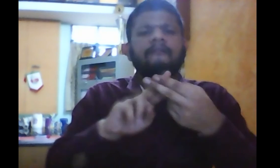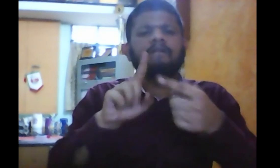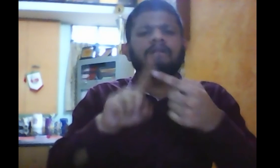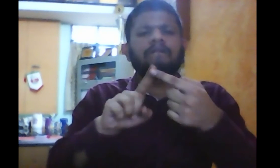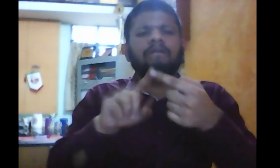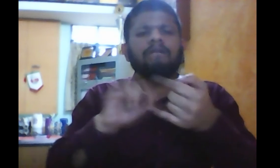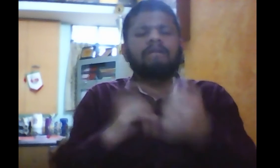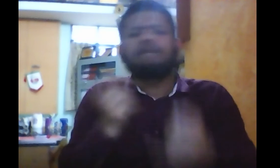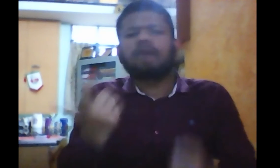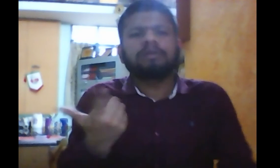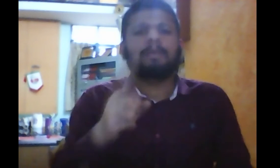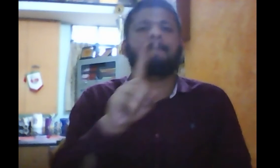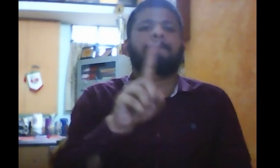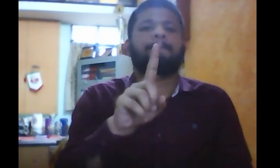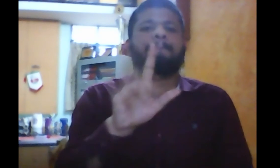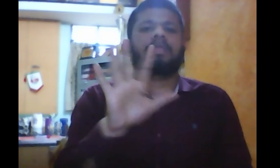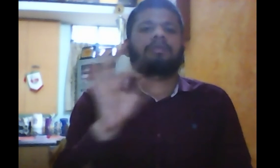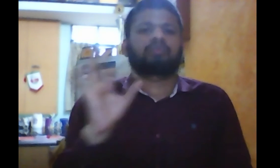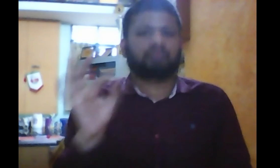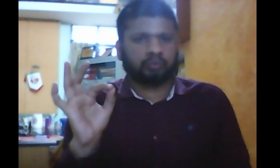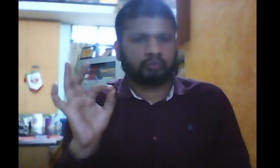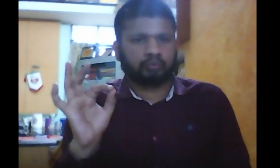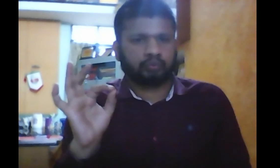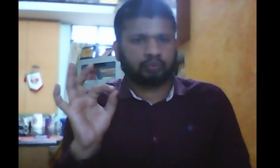And for 1 month, the fees is 1500 rupees.